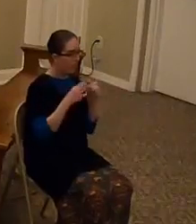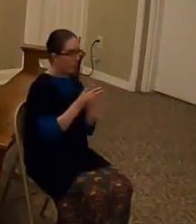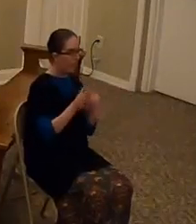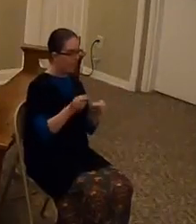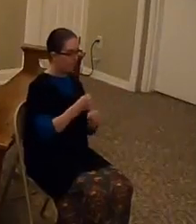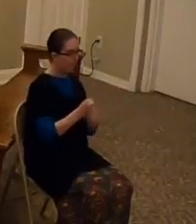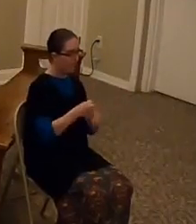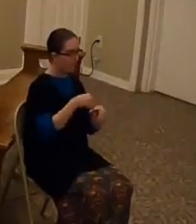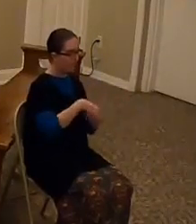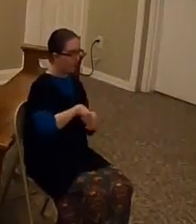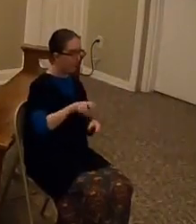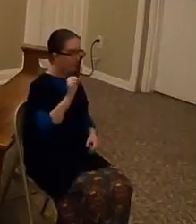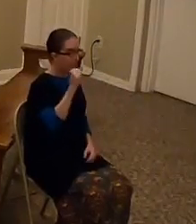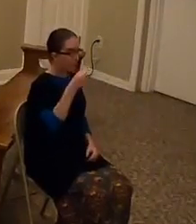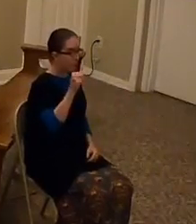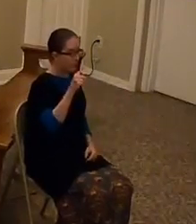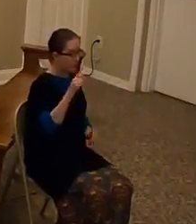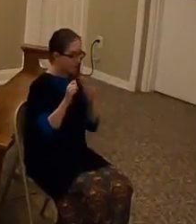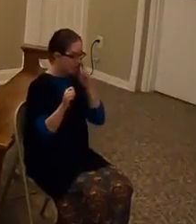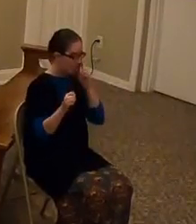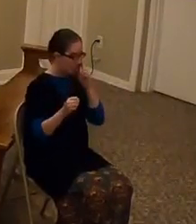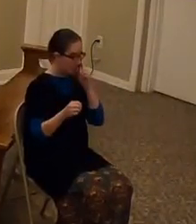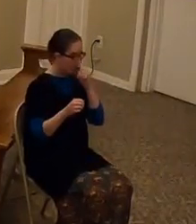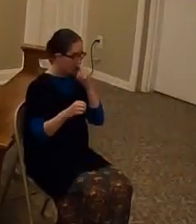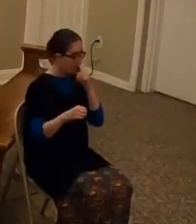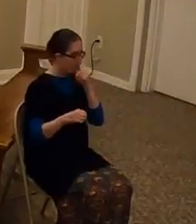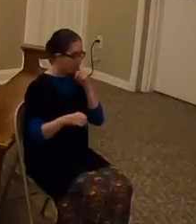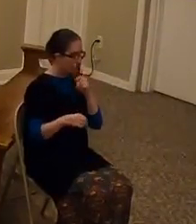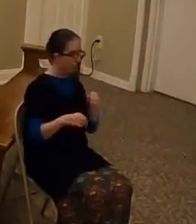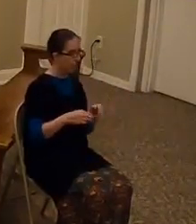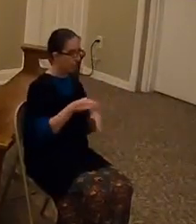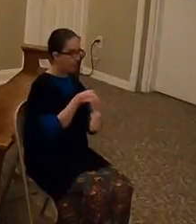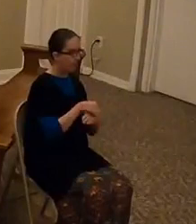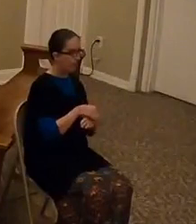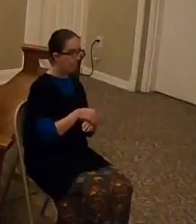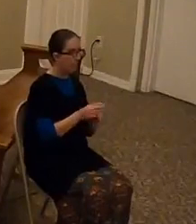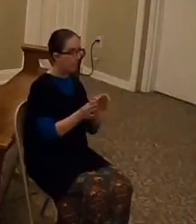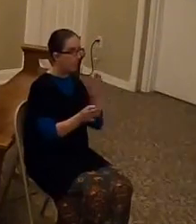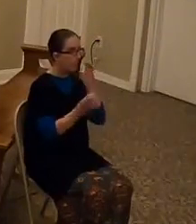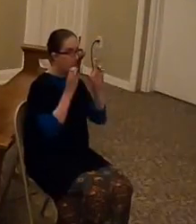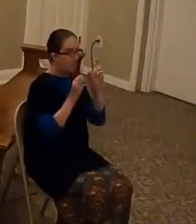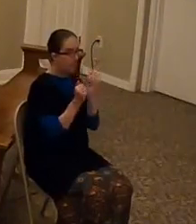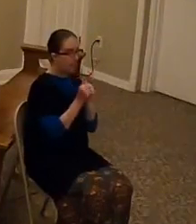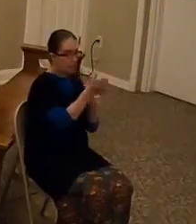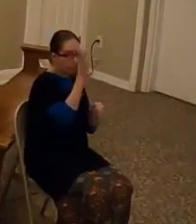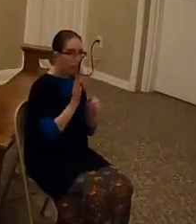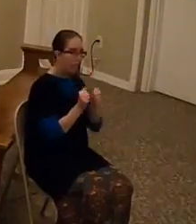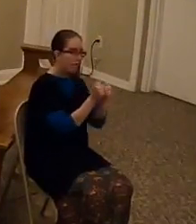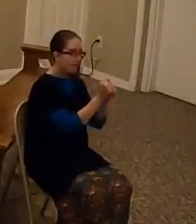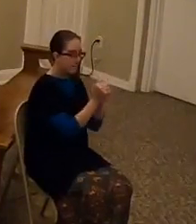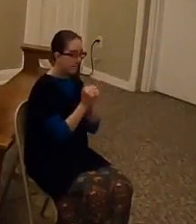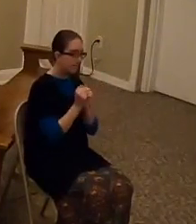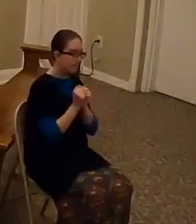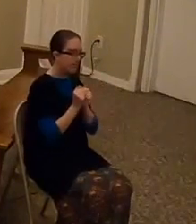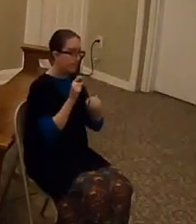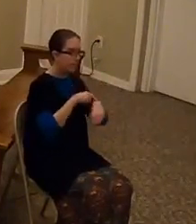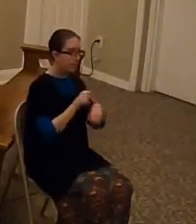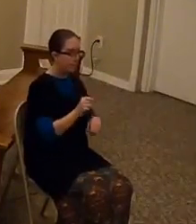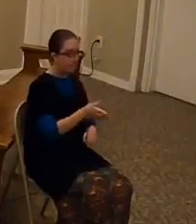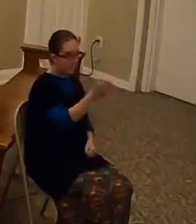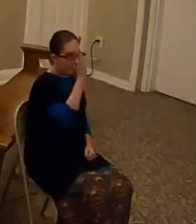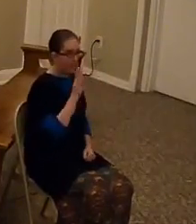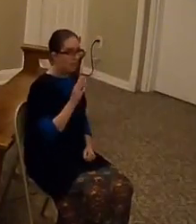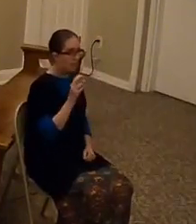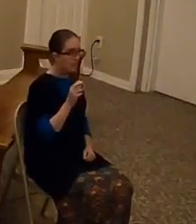everything made in the shade. Amen. In the shade of the cool evening, they talk to God. Just spend time with God. And then